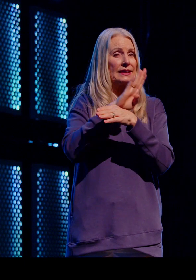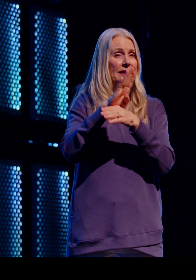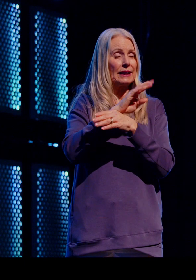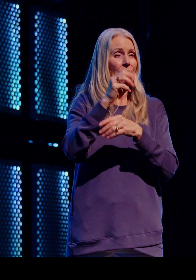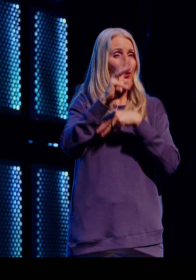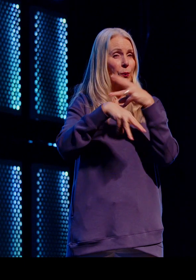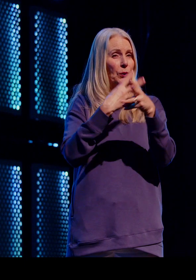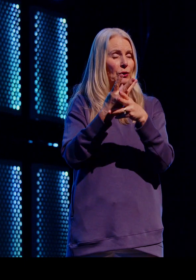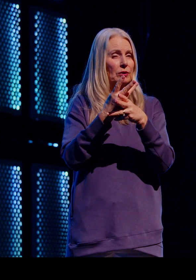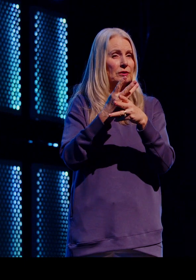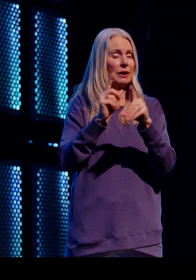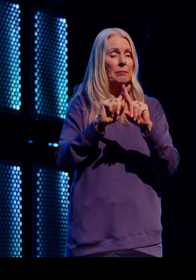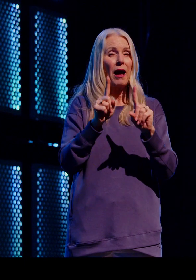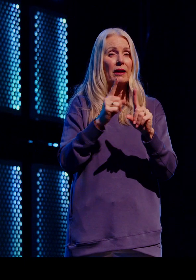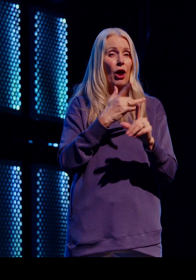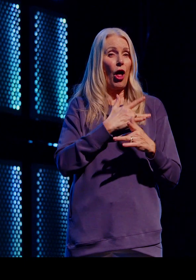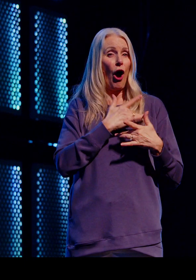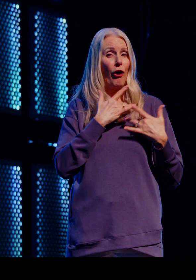are the same,